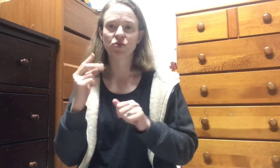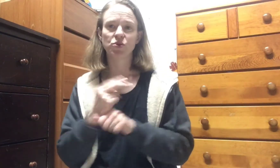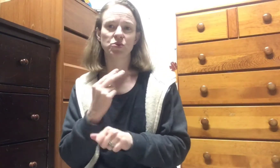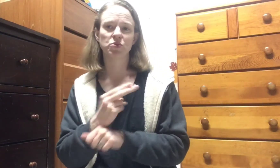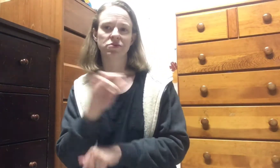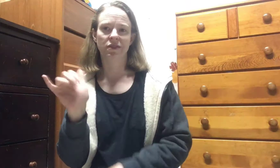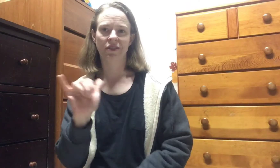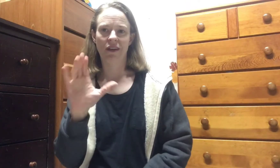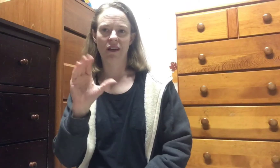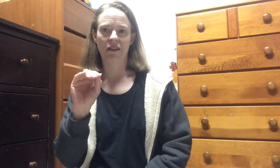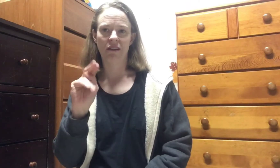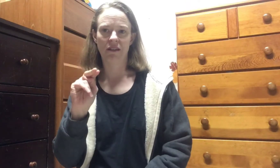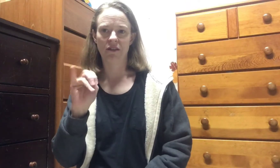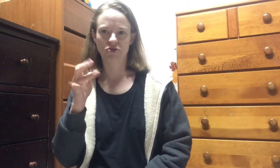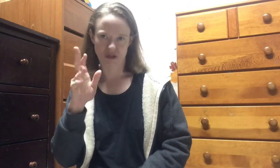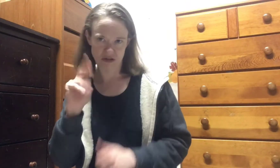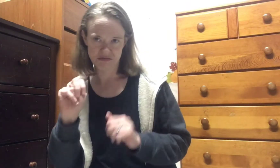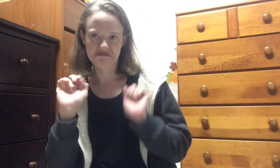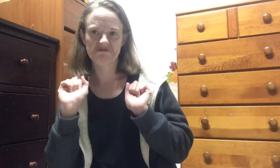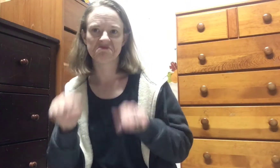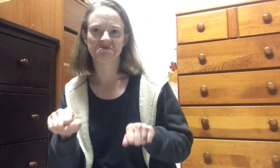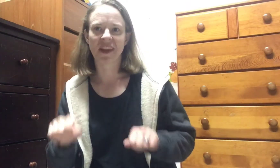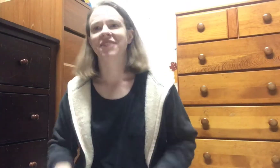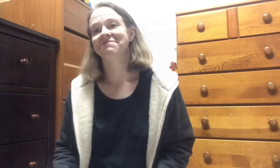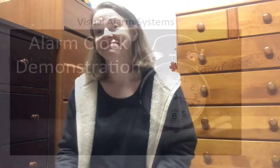in ASL as a conjunction.